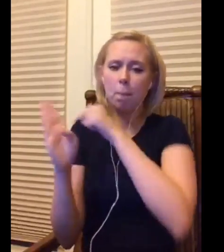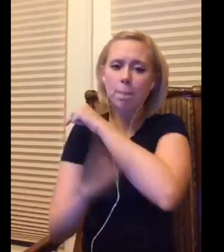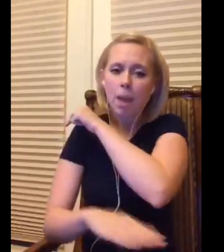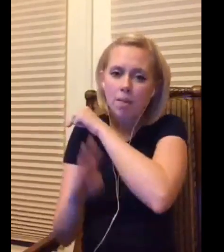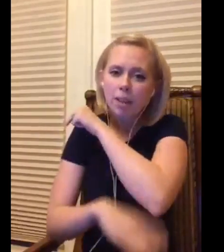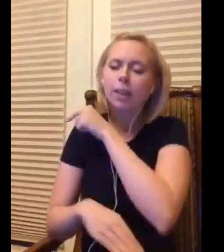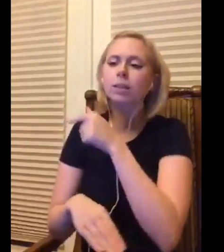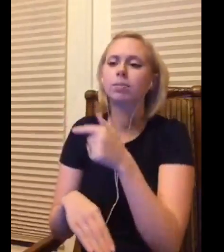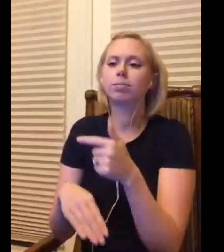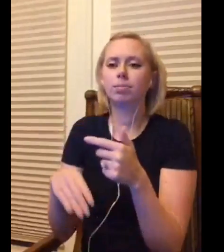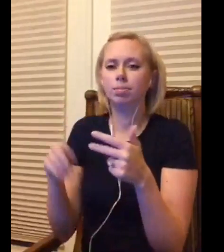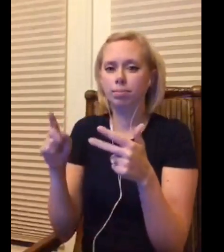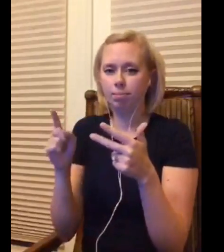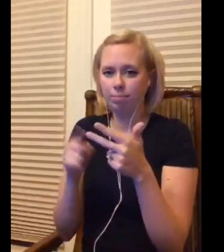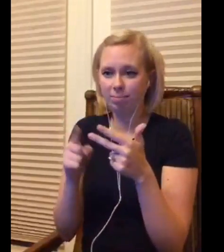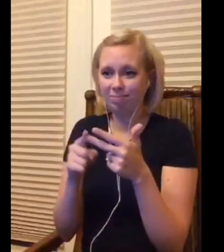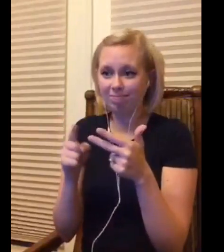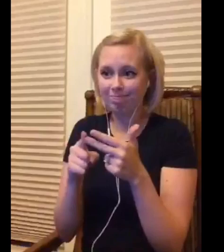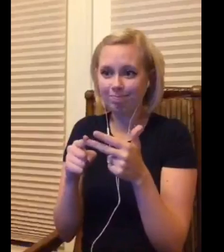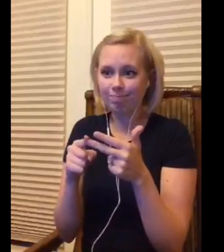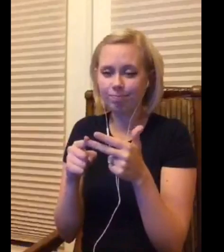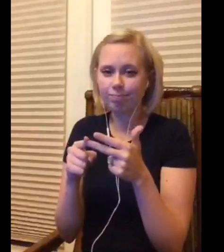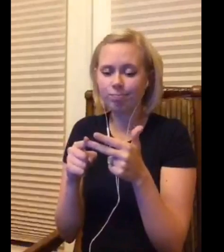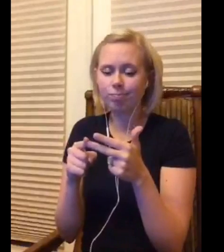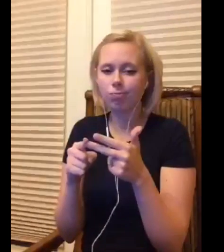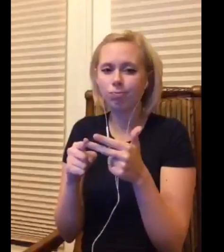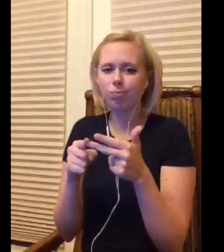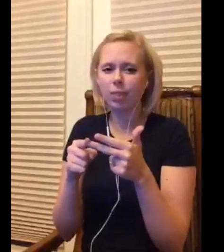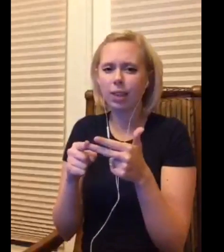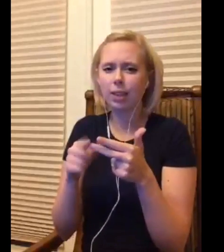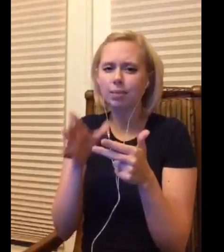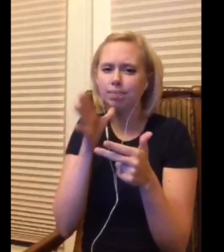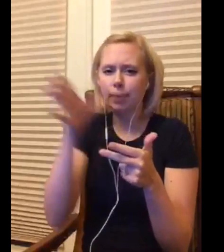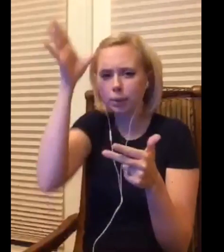is the value and importance of human connection.